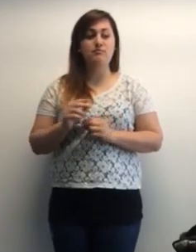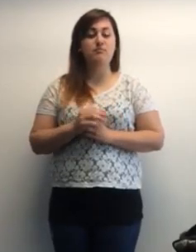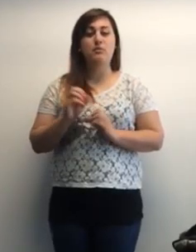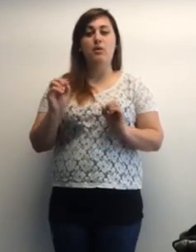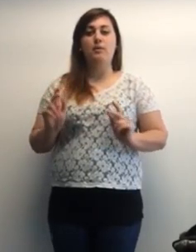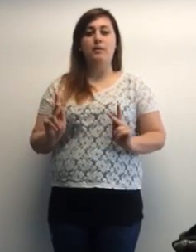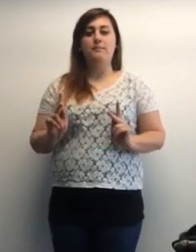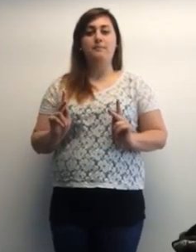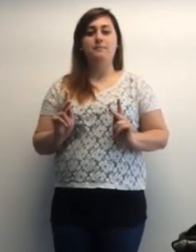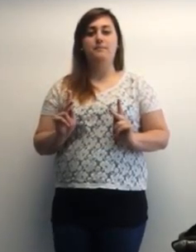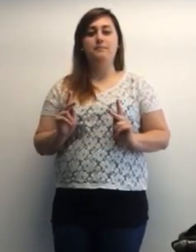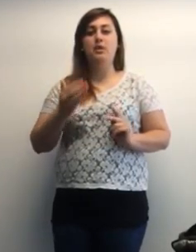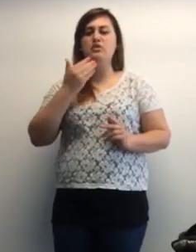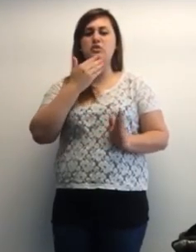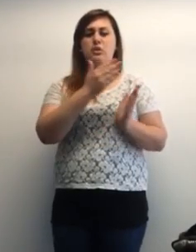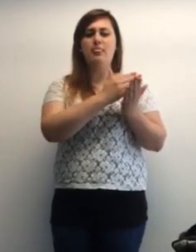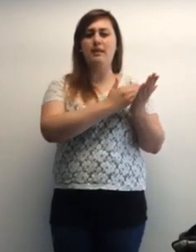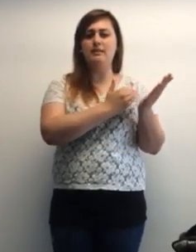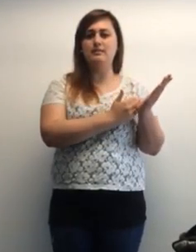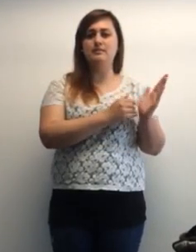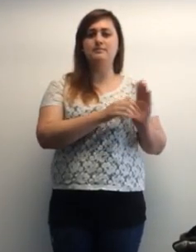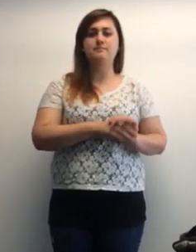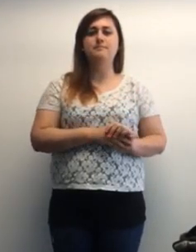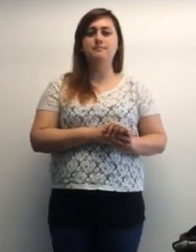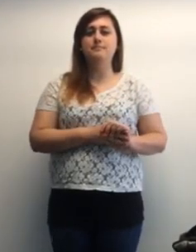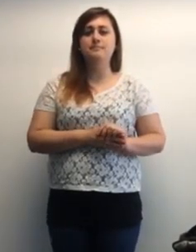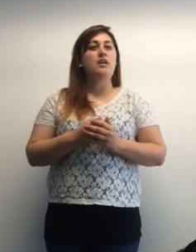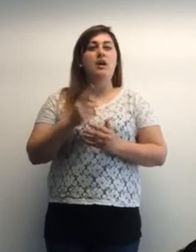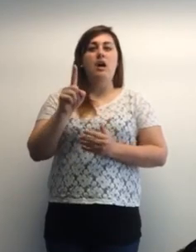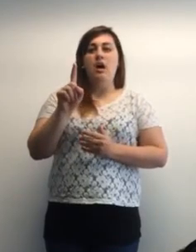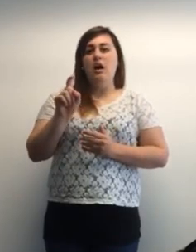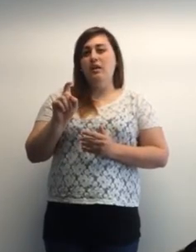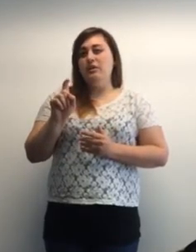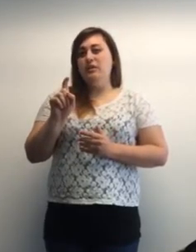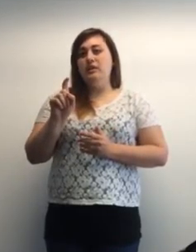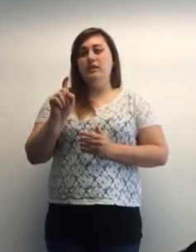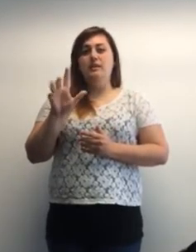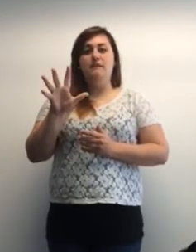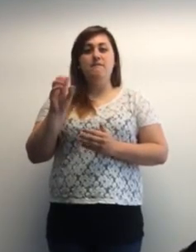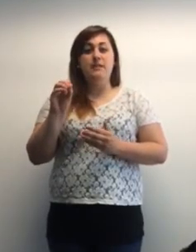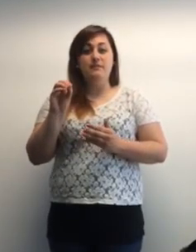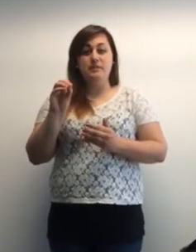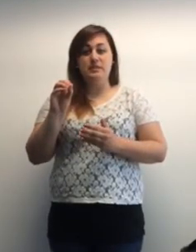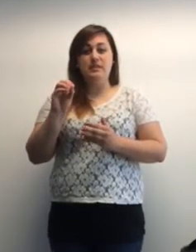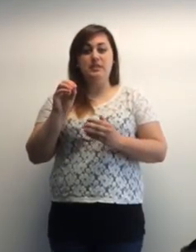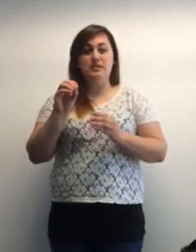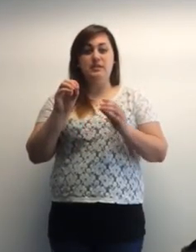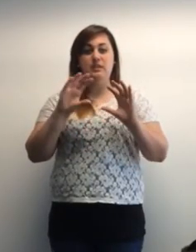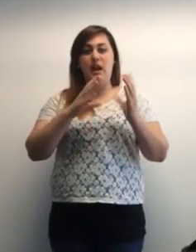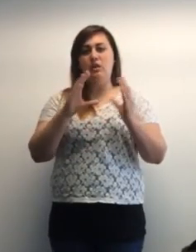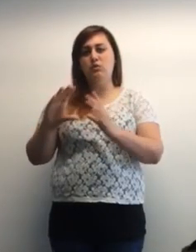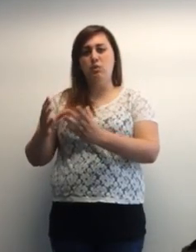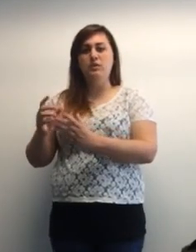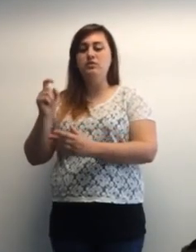Absolutely. So that goes along with the know yourself. Know yourself, know your limits, how to pump yourself up, how to warm up,